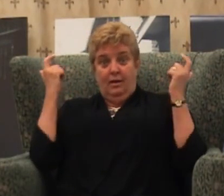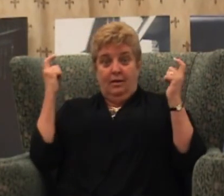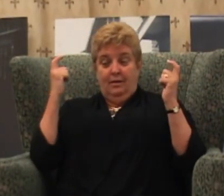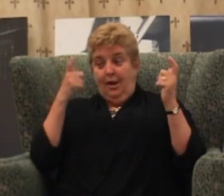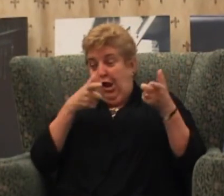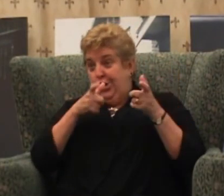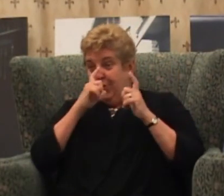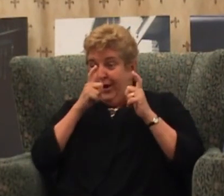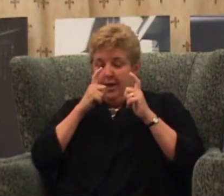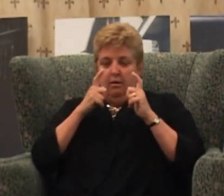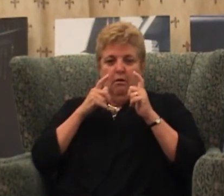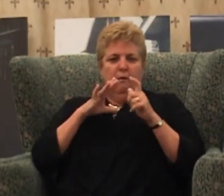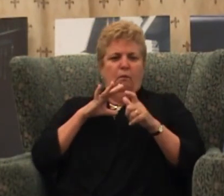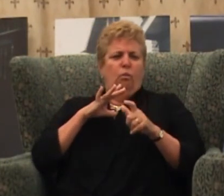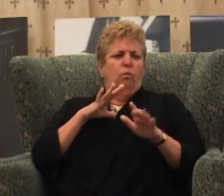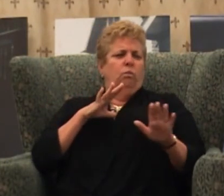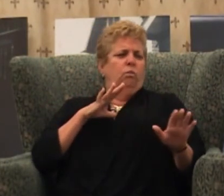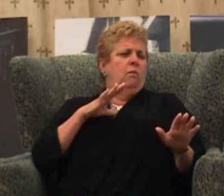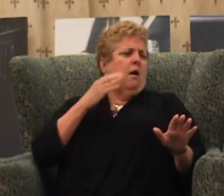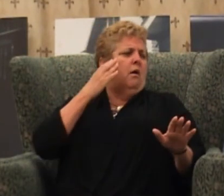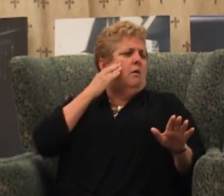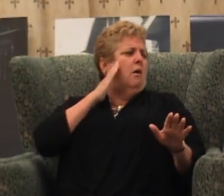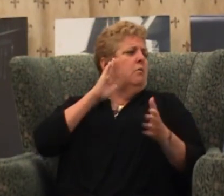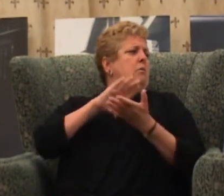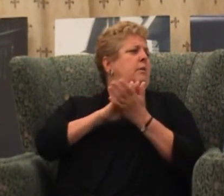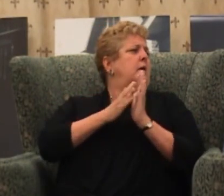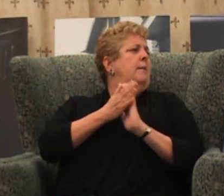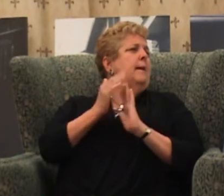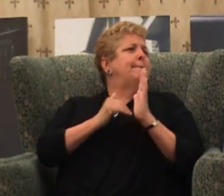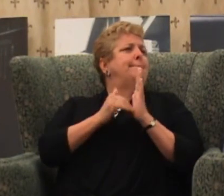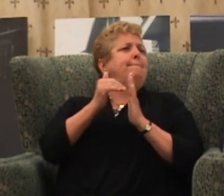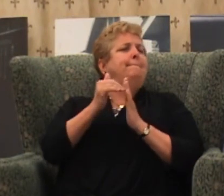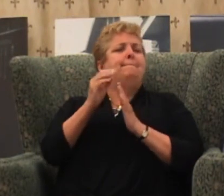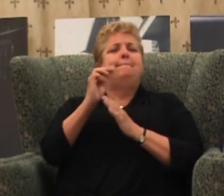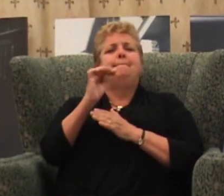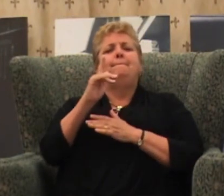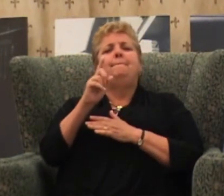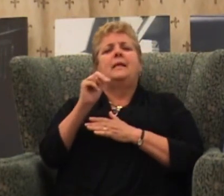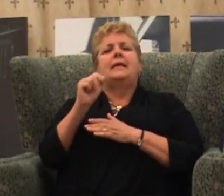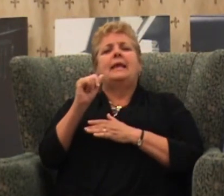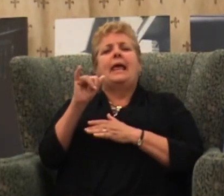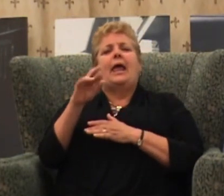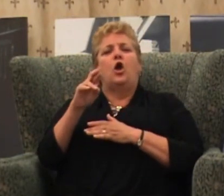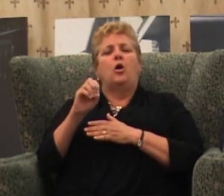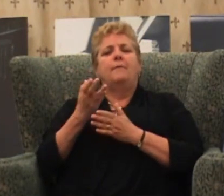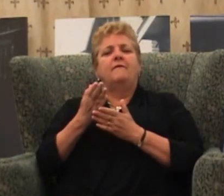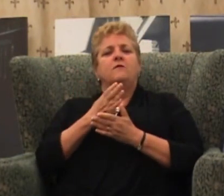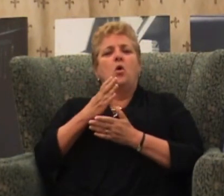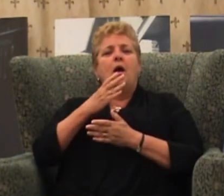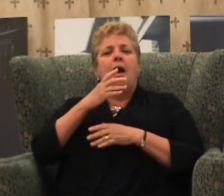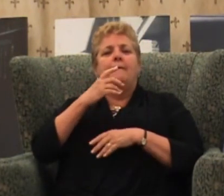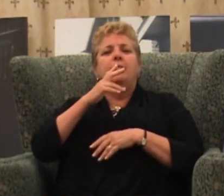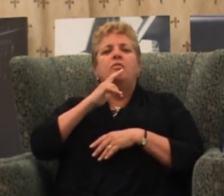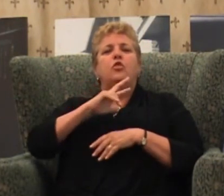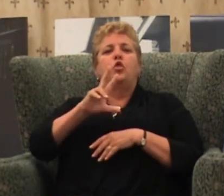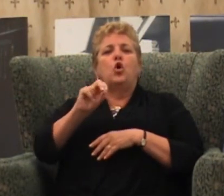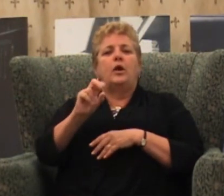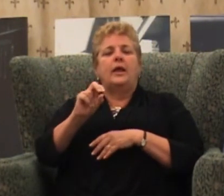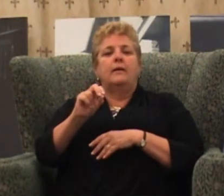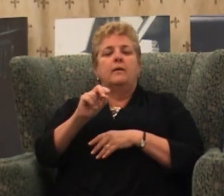I knew I was going to be a millionaire by the time I was 30. By the time I was 30, I didn't even have a bank account.